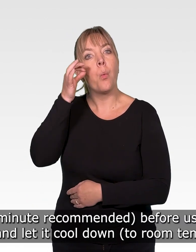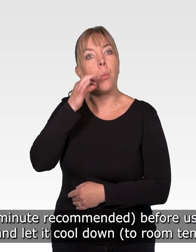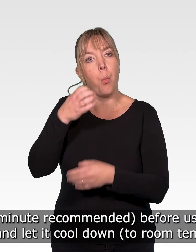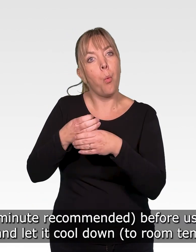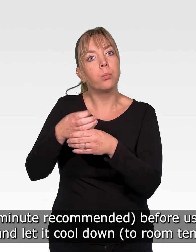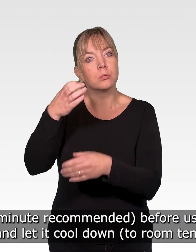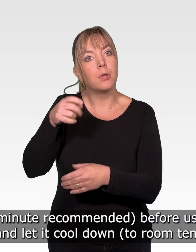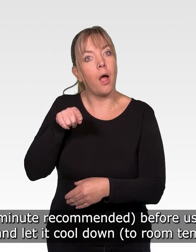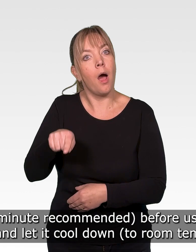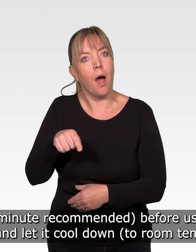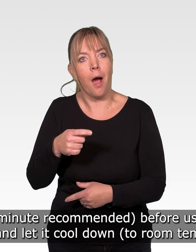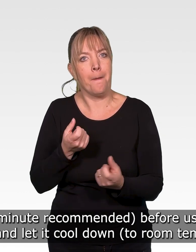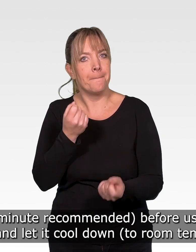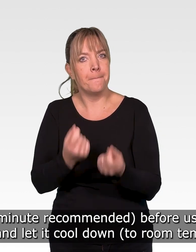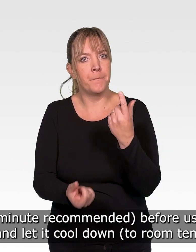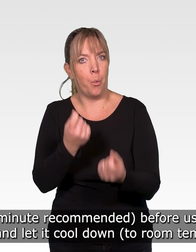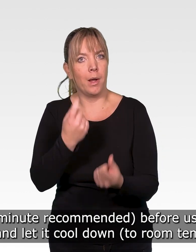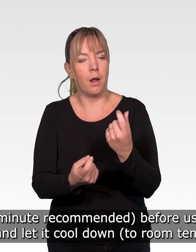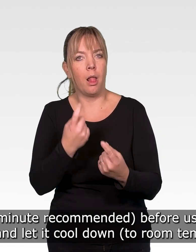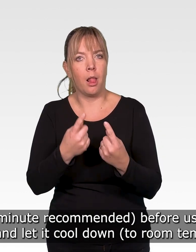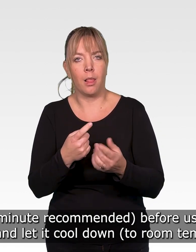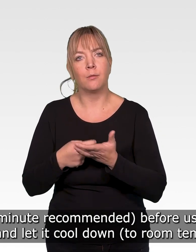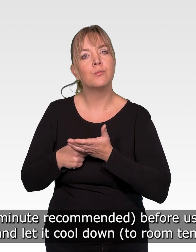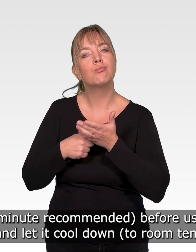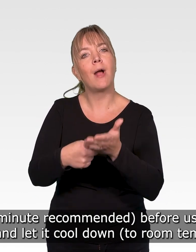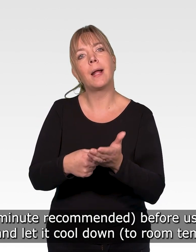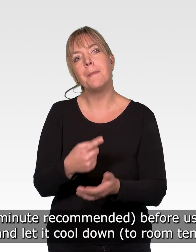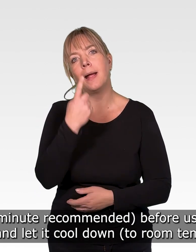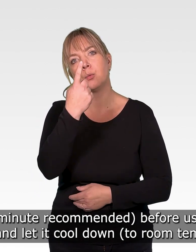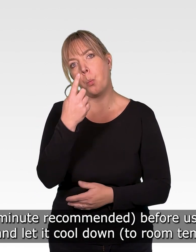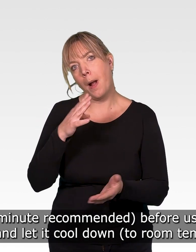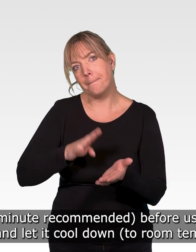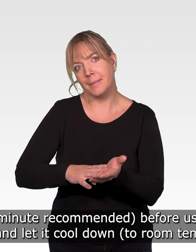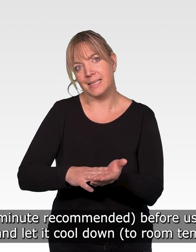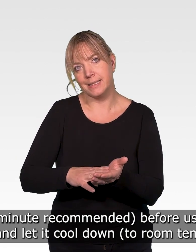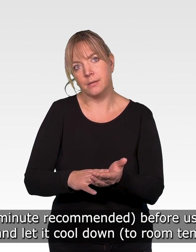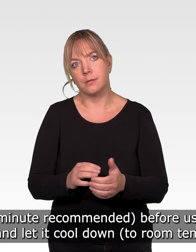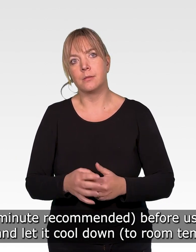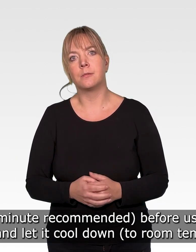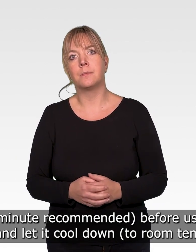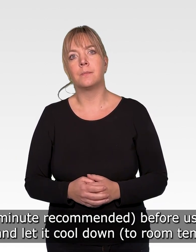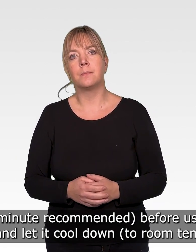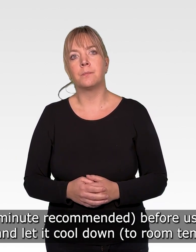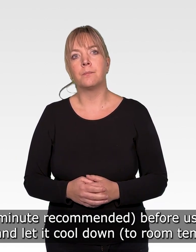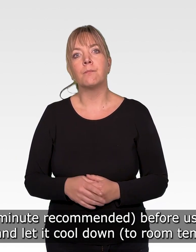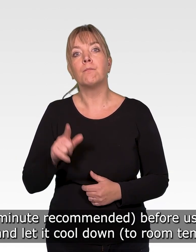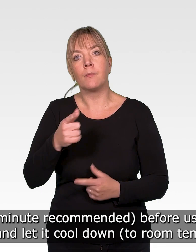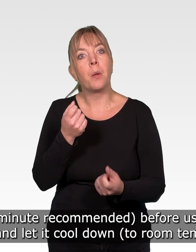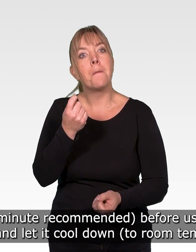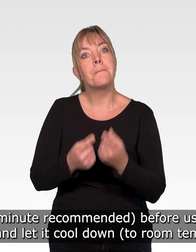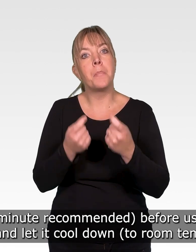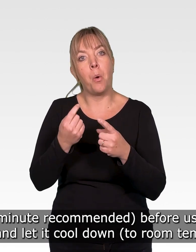Boil the water, 1 minute recommended, before use to ensure that it is sterile and let it cool down to room